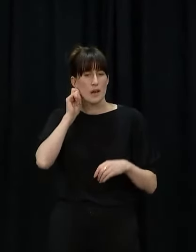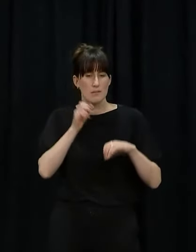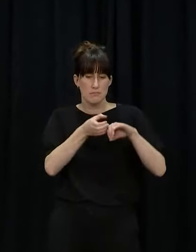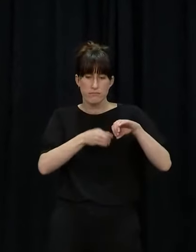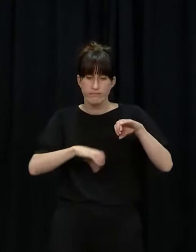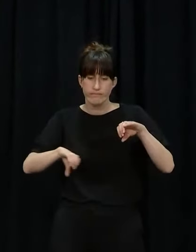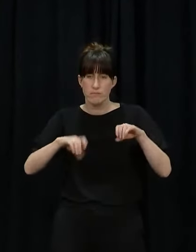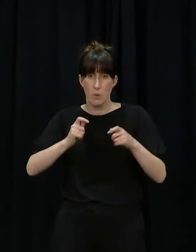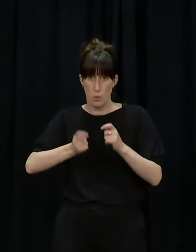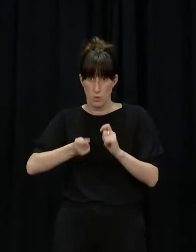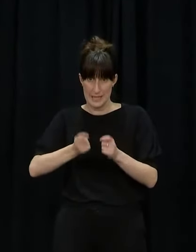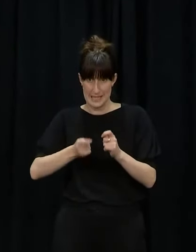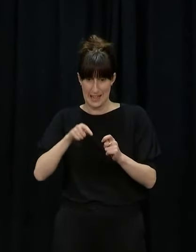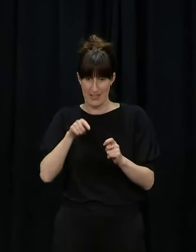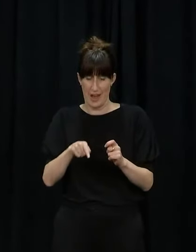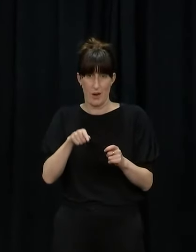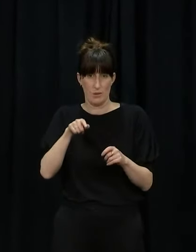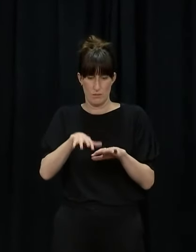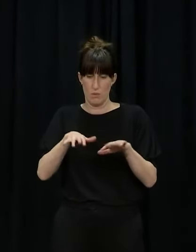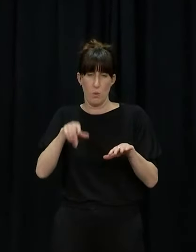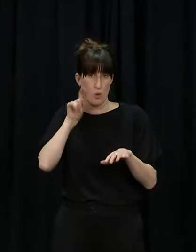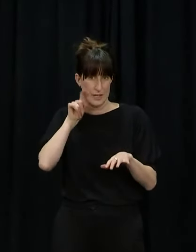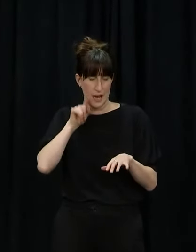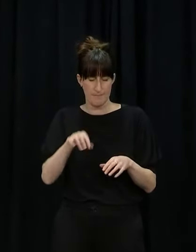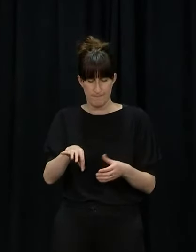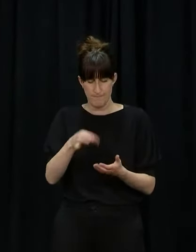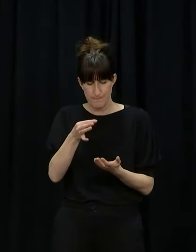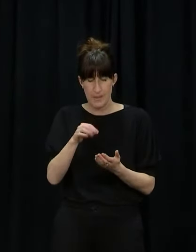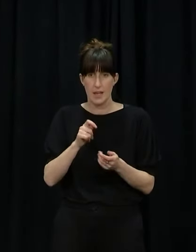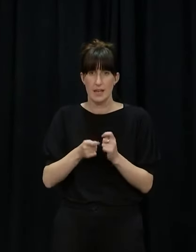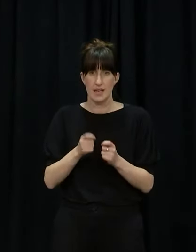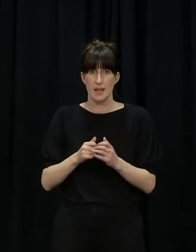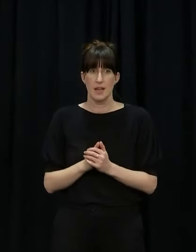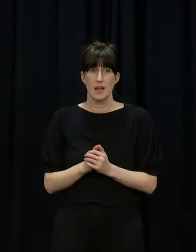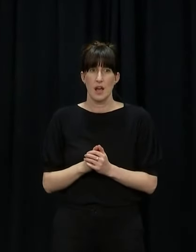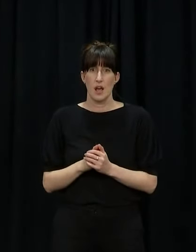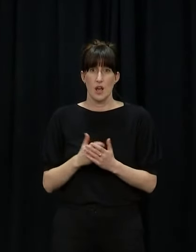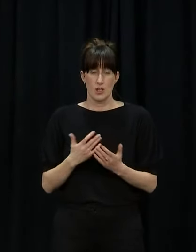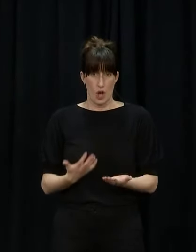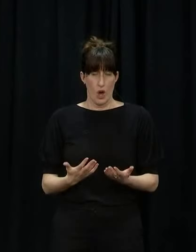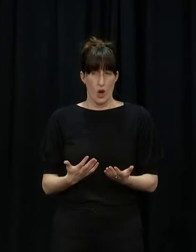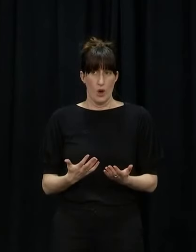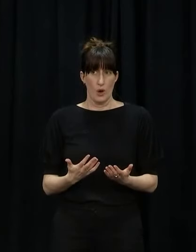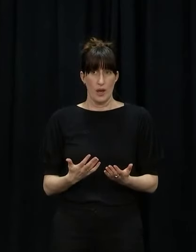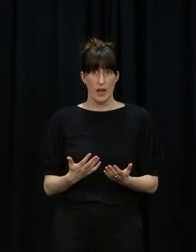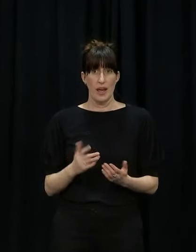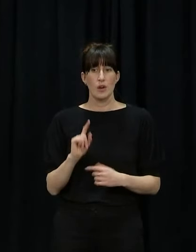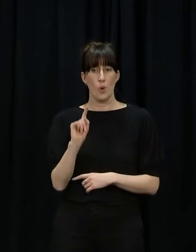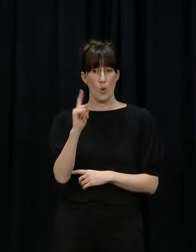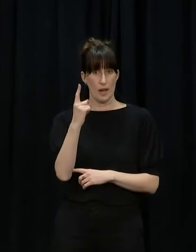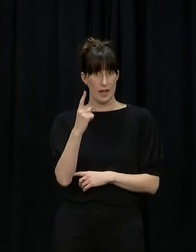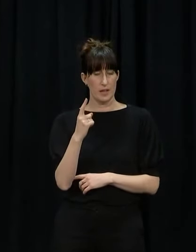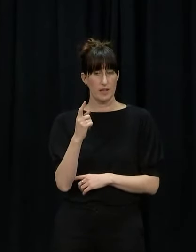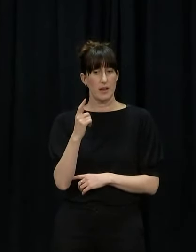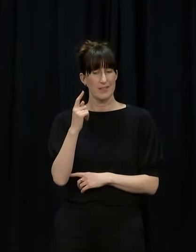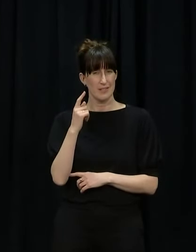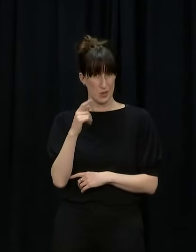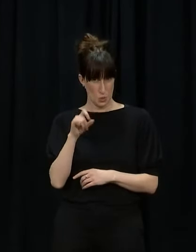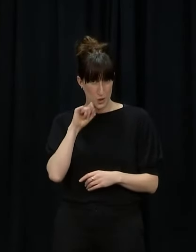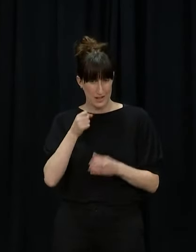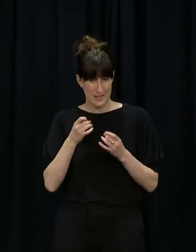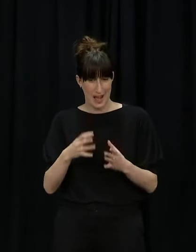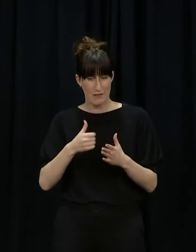sites have tested in Auckland now, is there an argument to start daily testing or carry on daily testing in Auckland